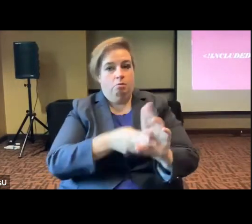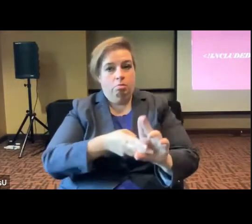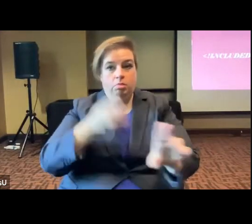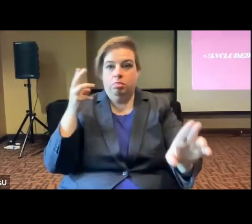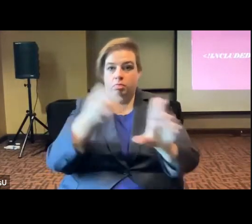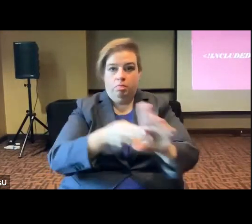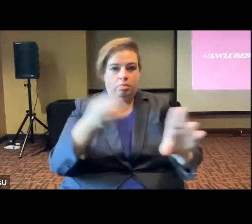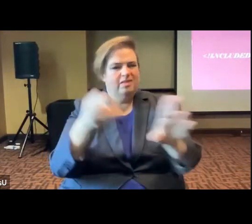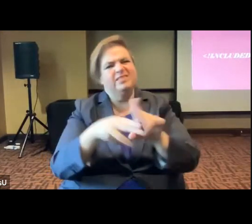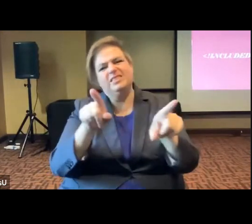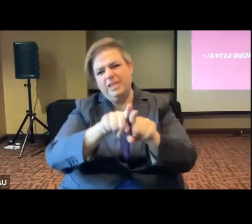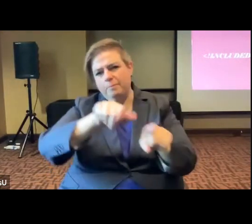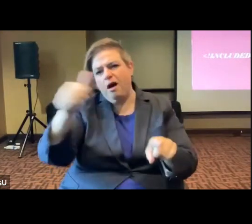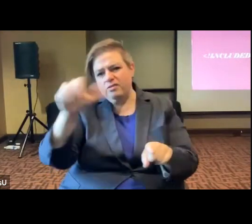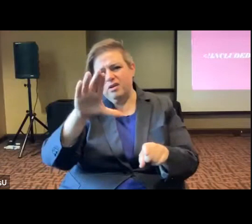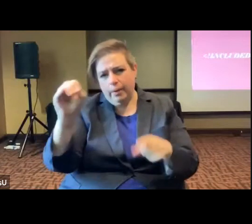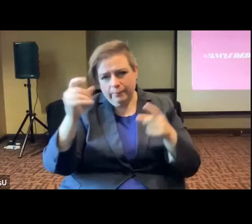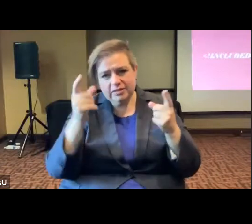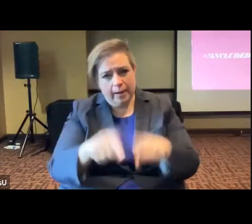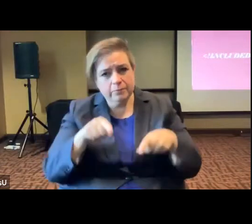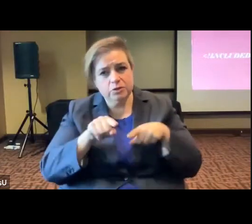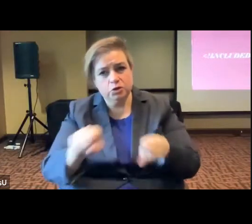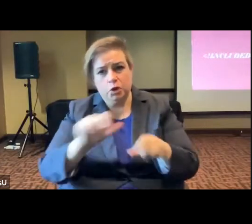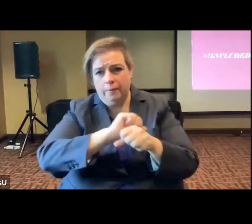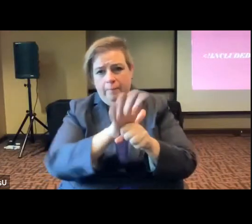people during the pandemic.